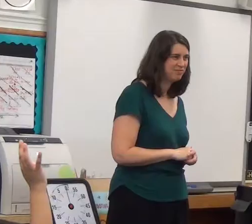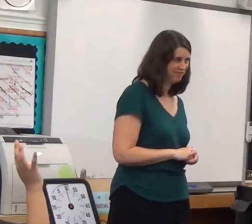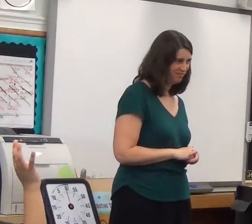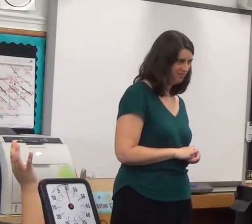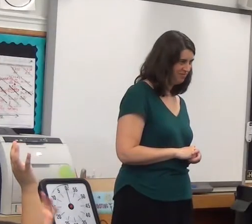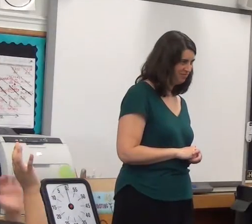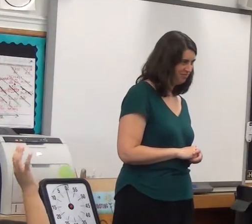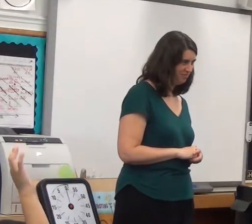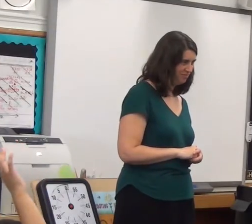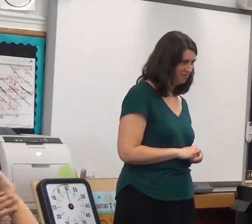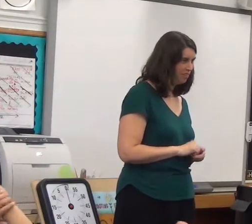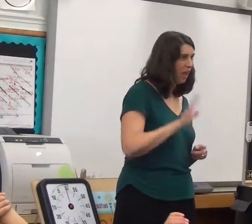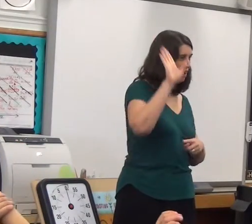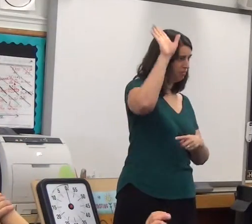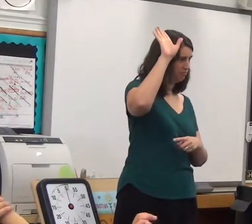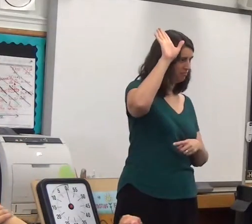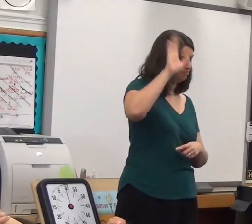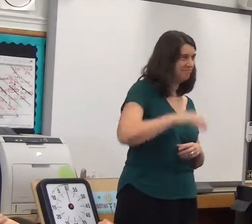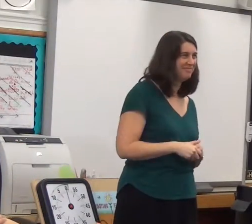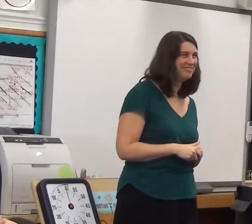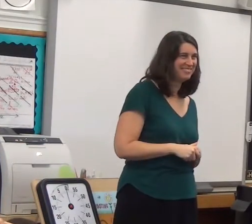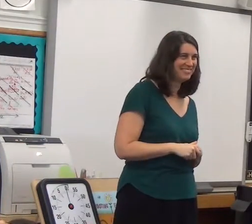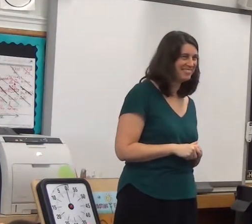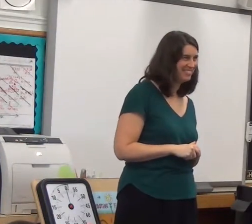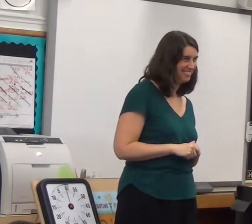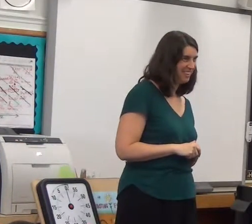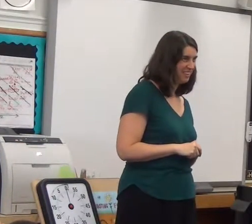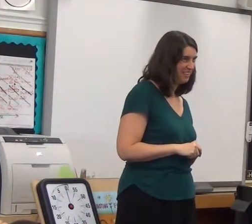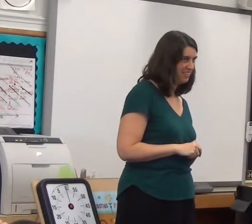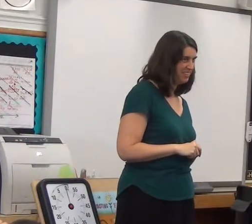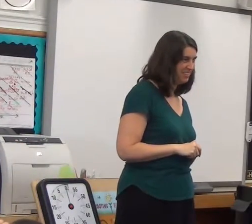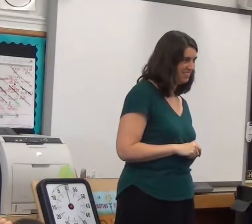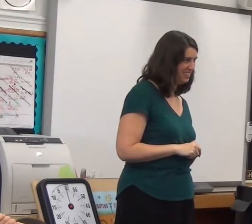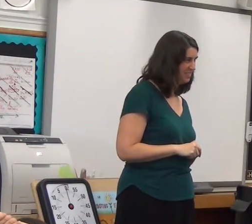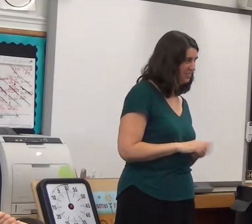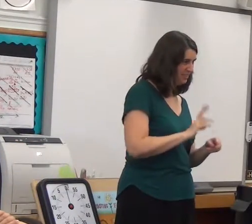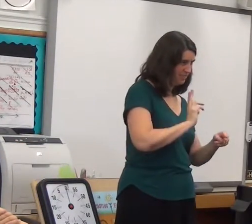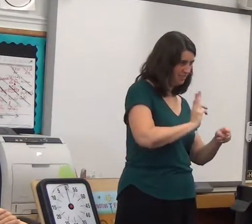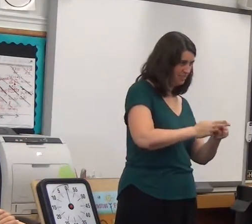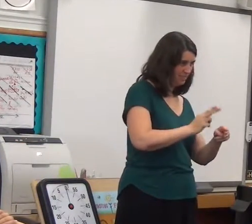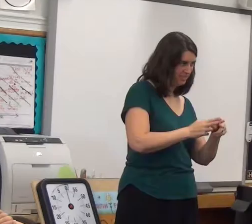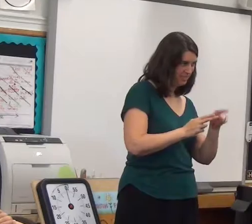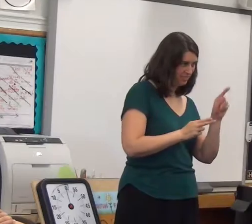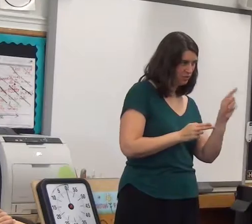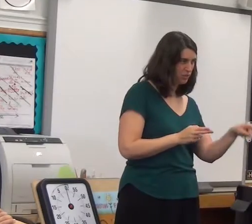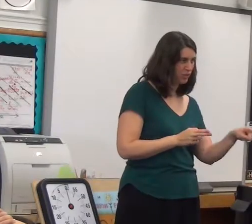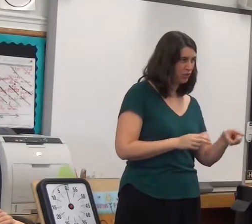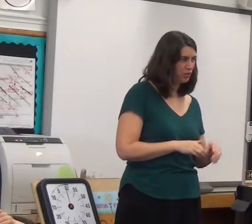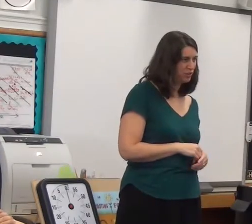that? You ready? And let's see. What's your name again?